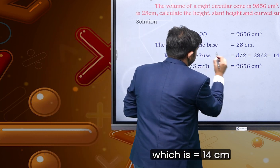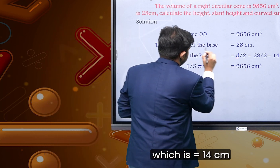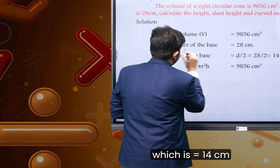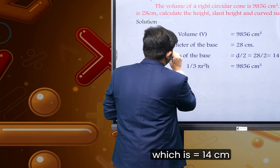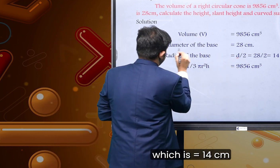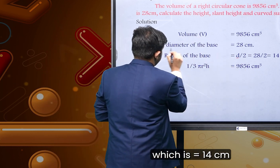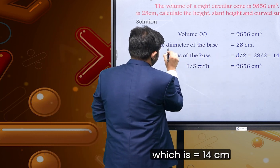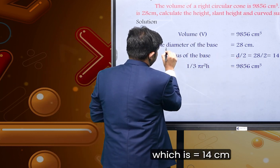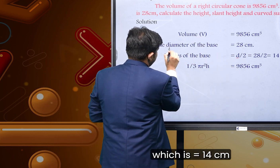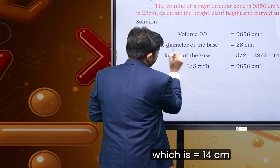cm.